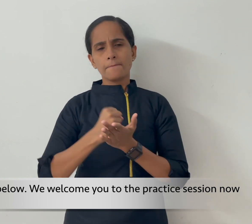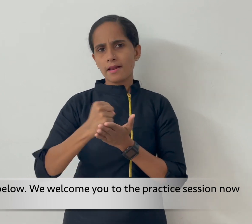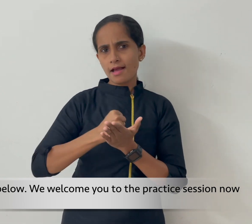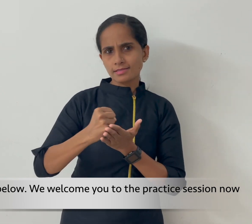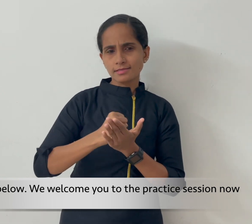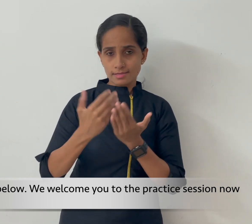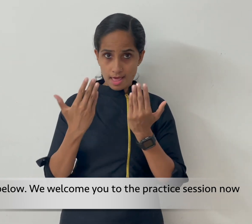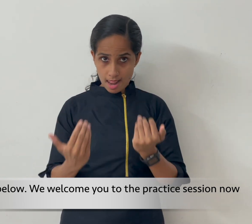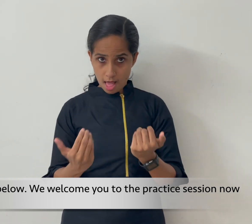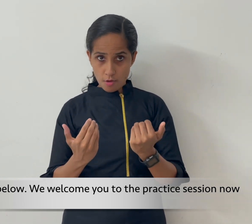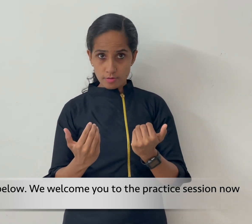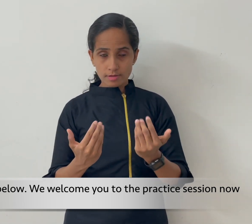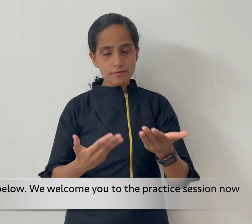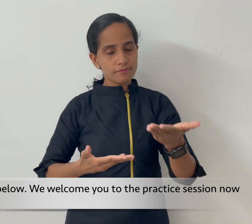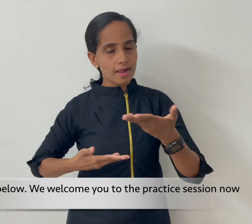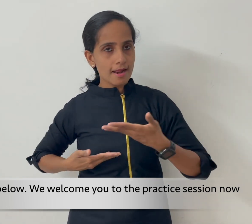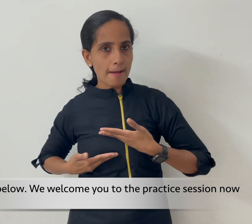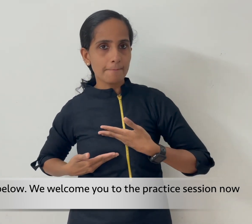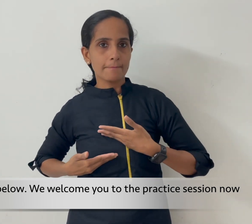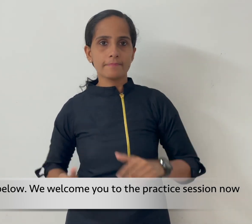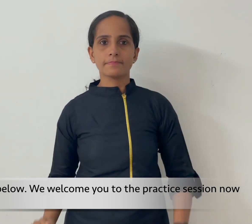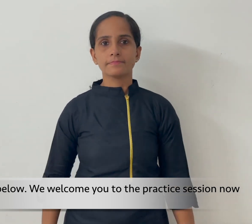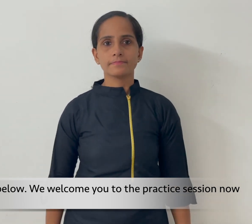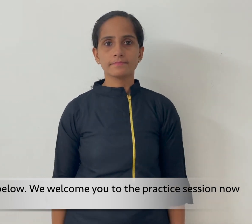We welcome you to the practice session now.